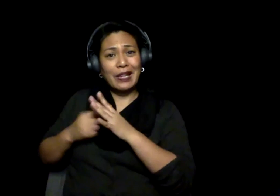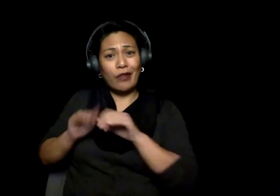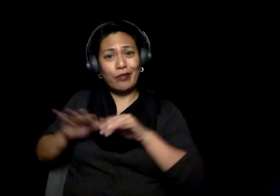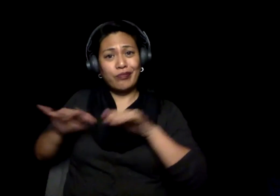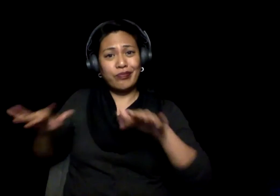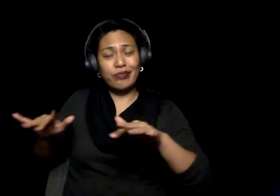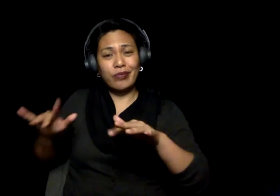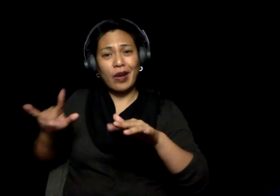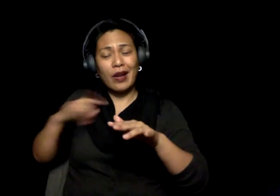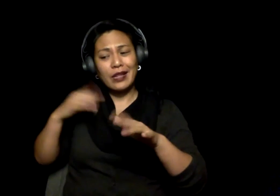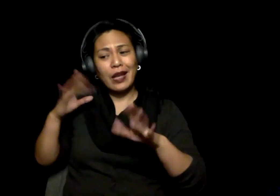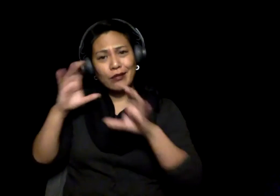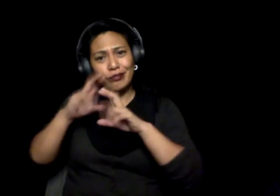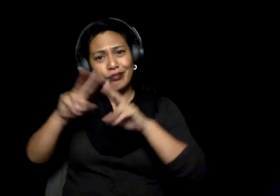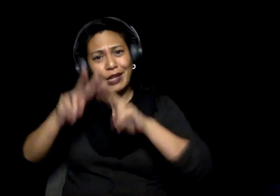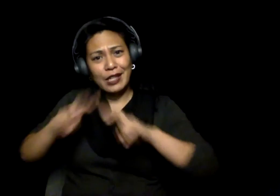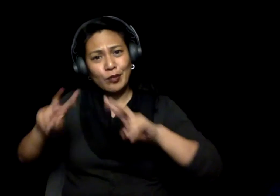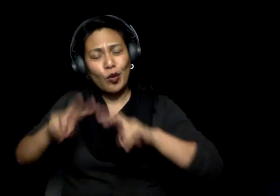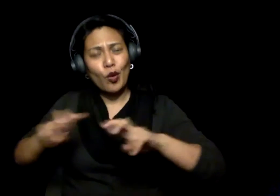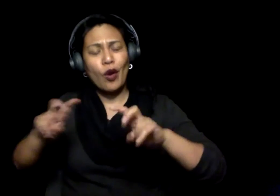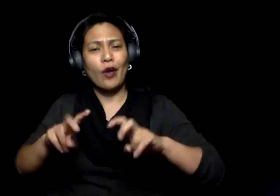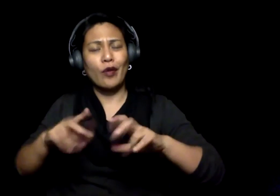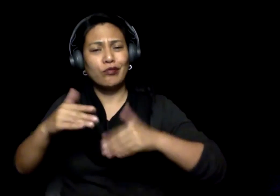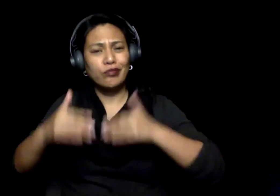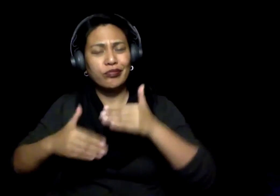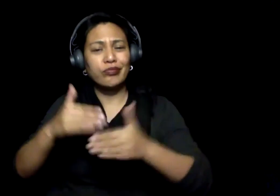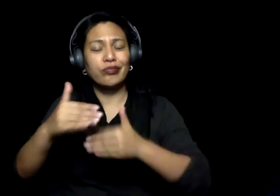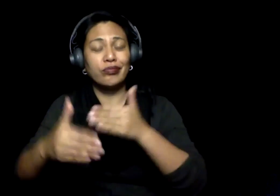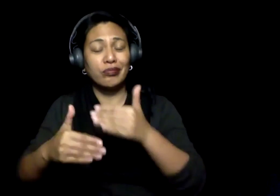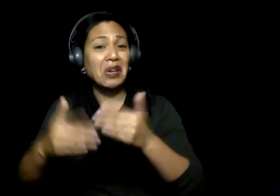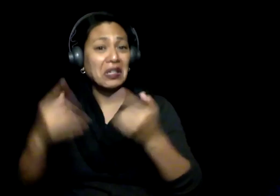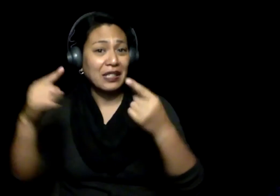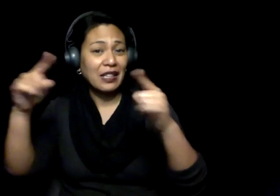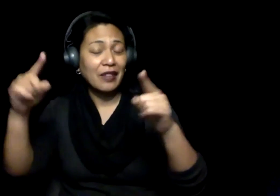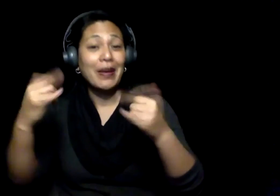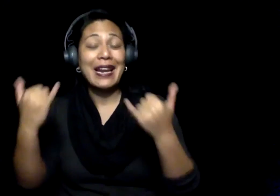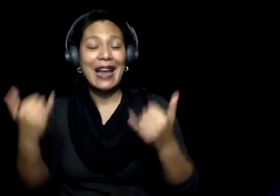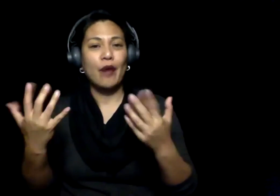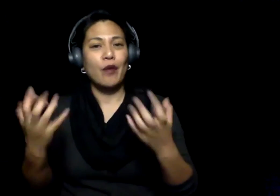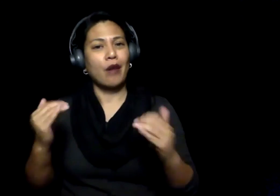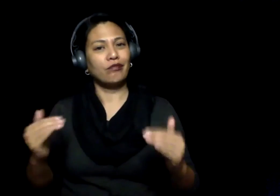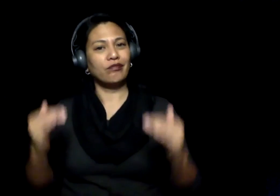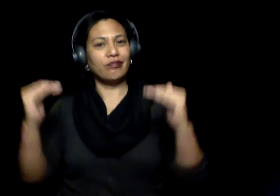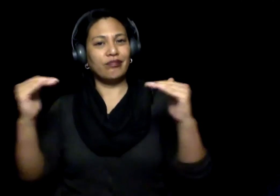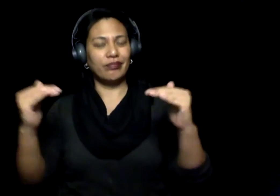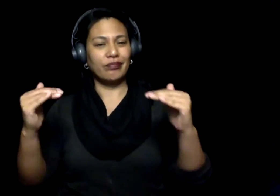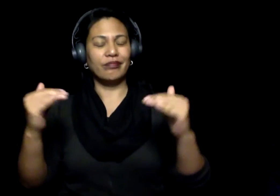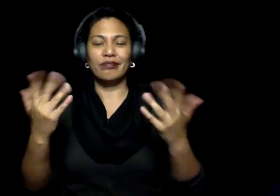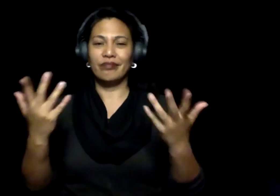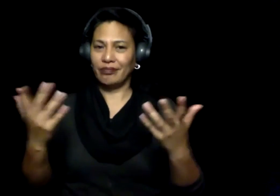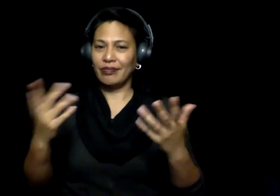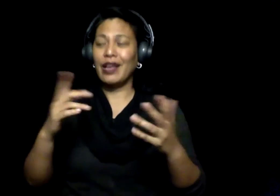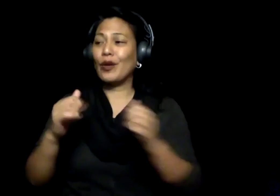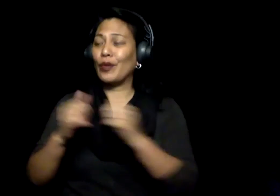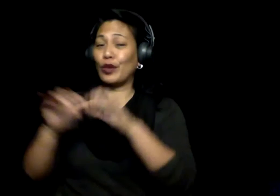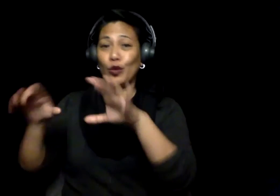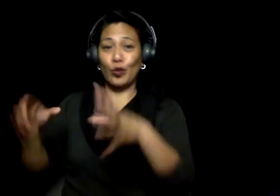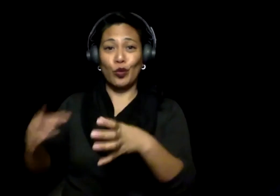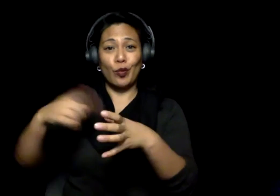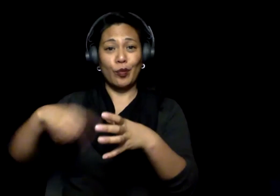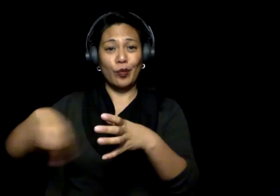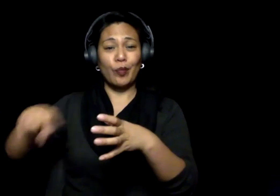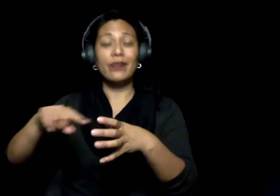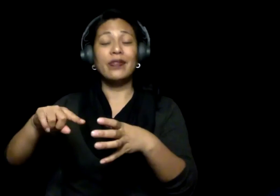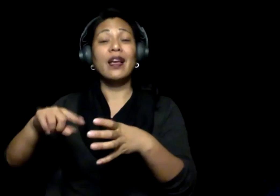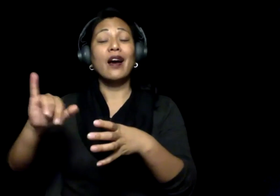was pretty successful. And now we want to try to take it to the next level with the team and with the inclusion